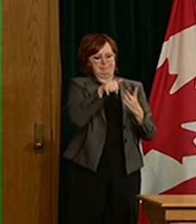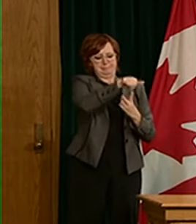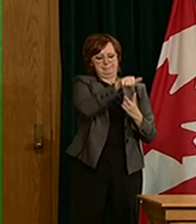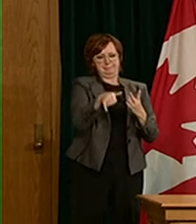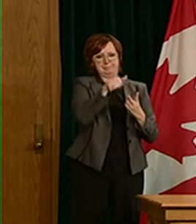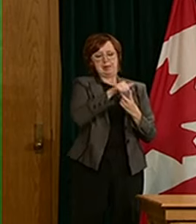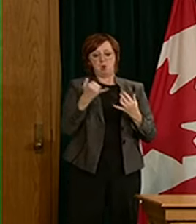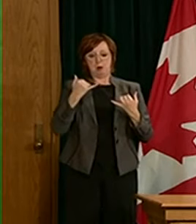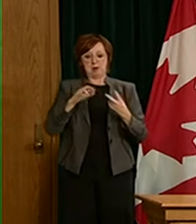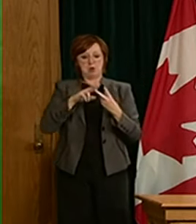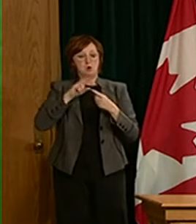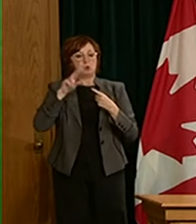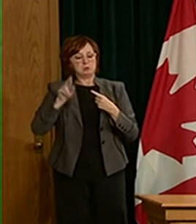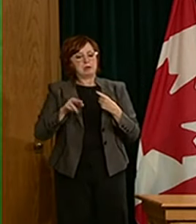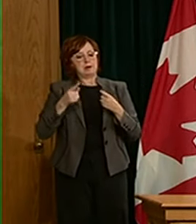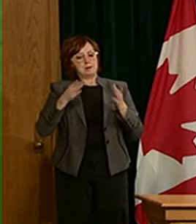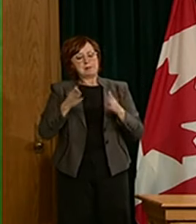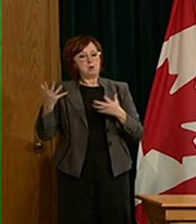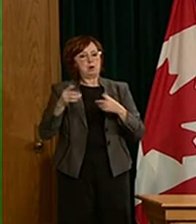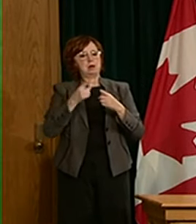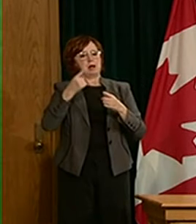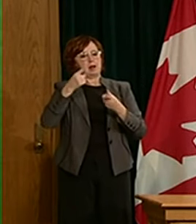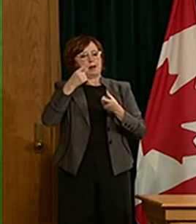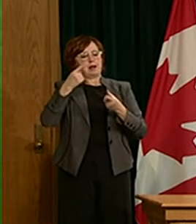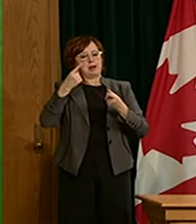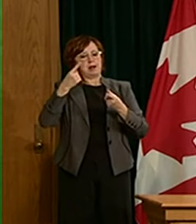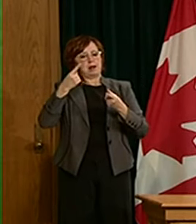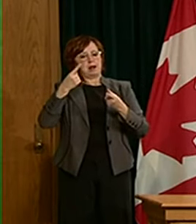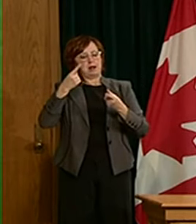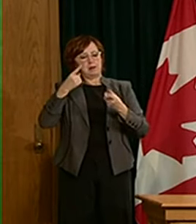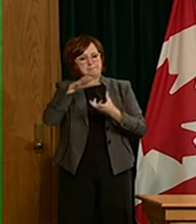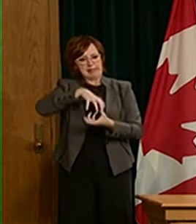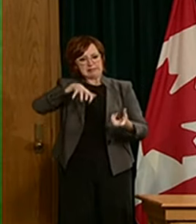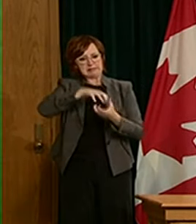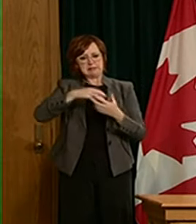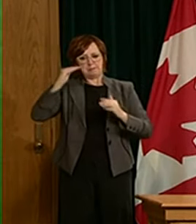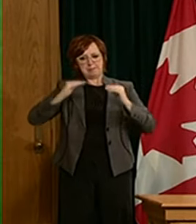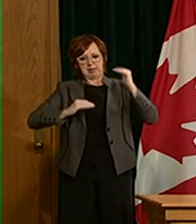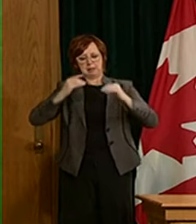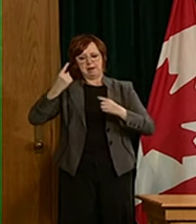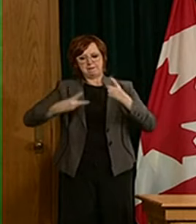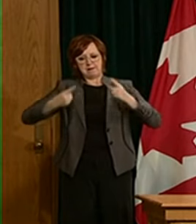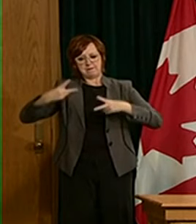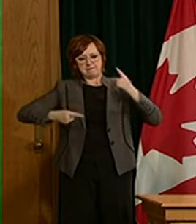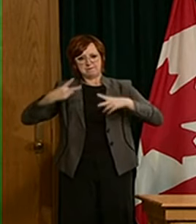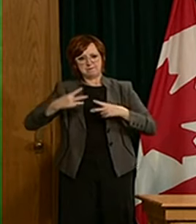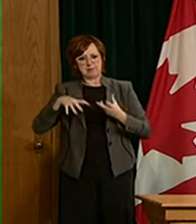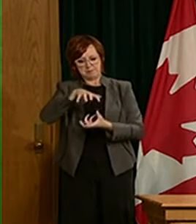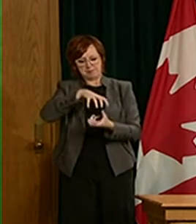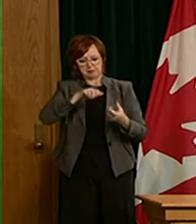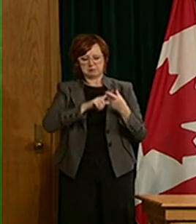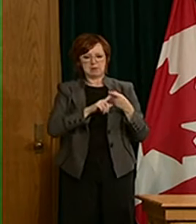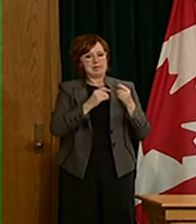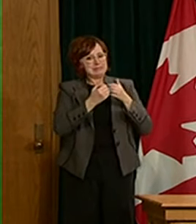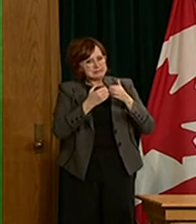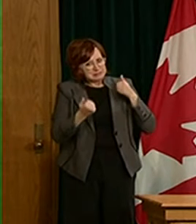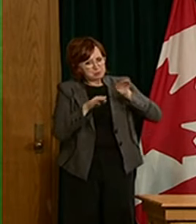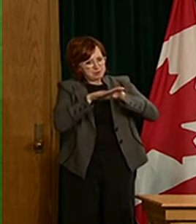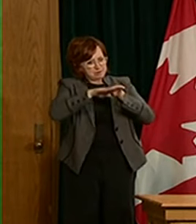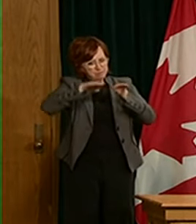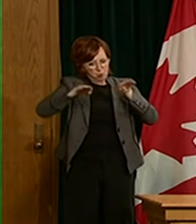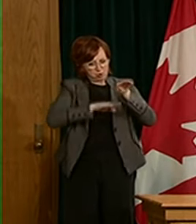to serve both COVID and non-COVID patient populations. Patients will be cohorted on units and by floor, as I